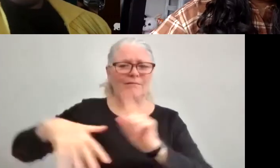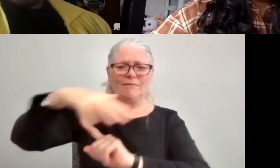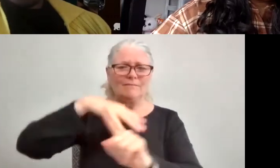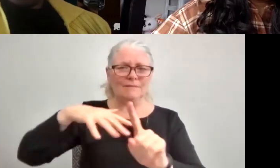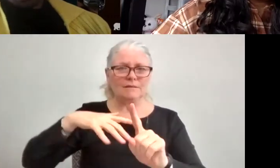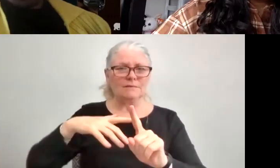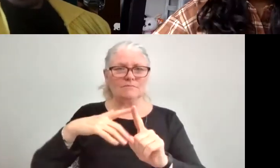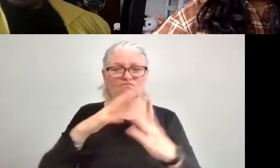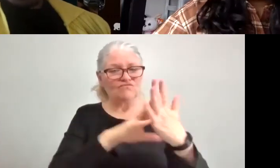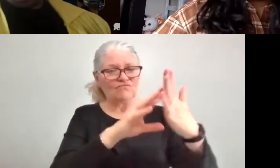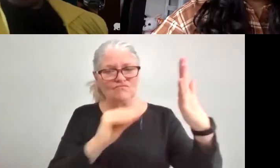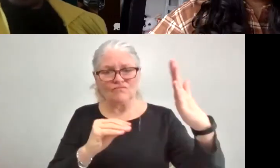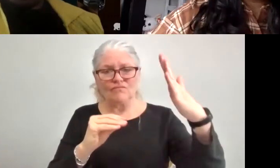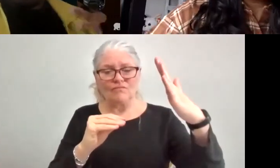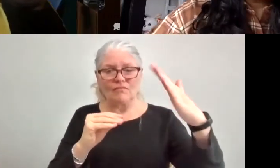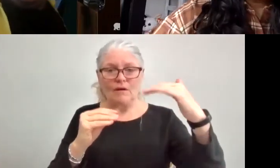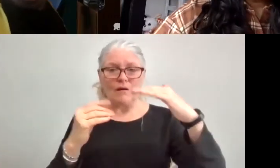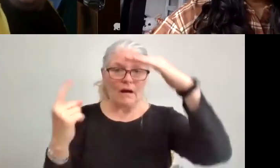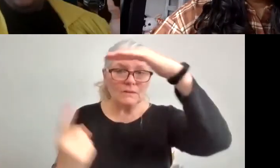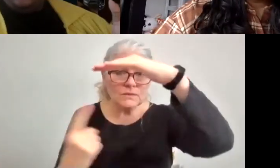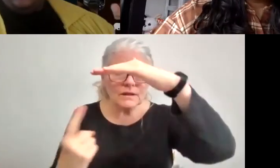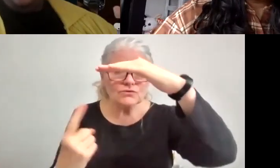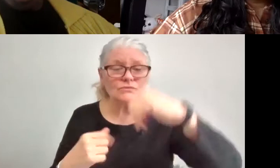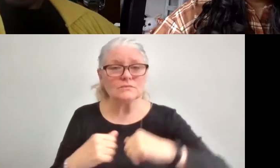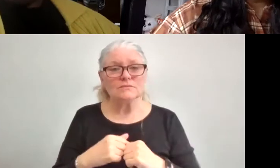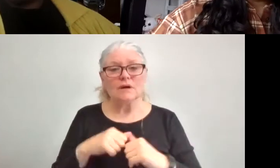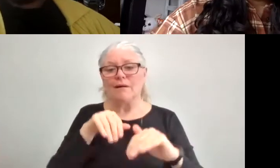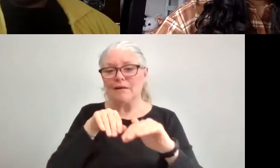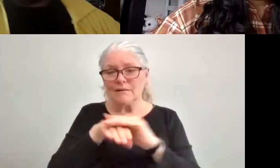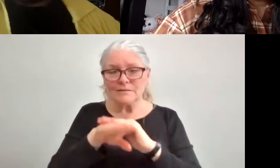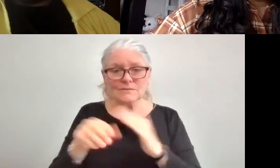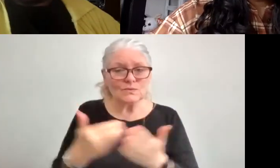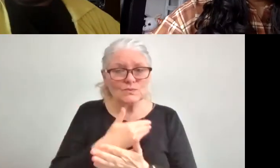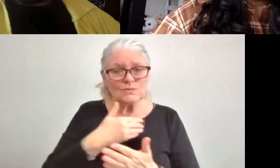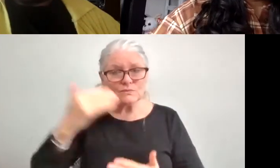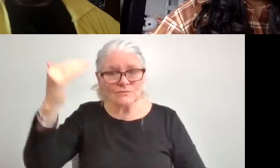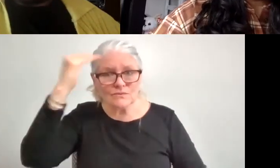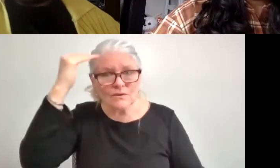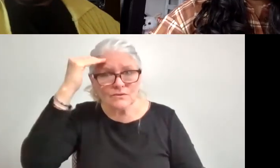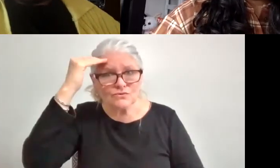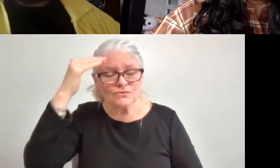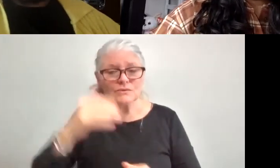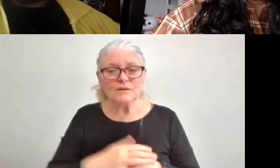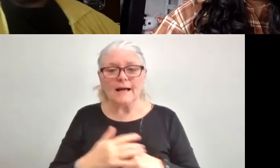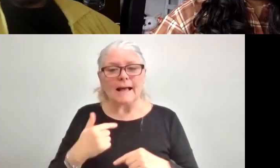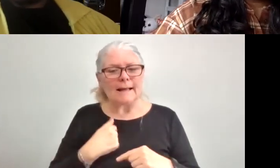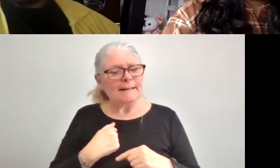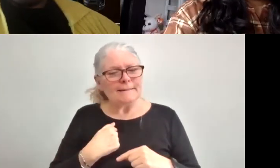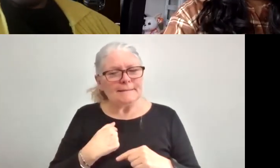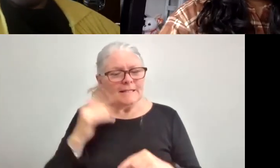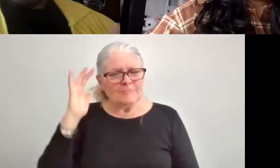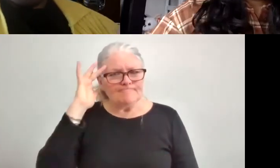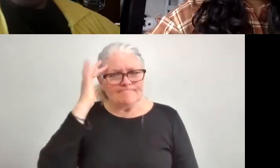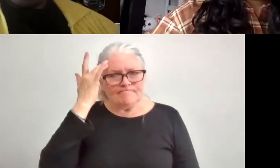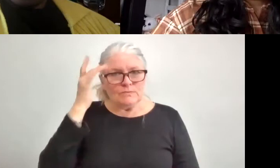and lack of access to new knowledge and things like that. And what bothers me about that is we fail to see people as